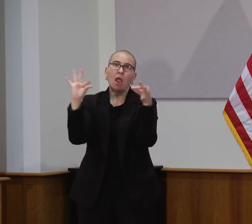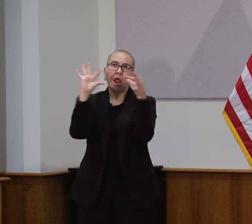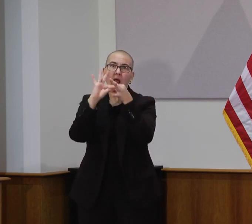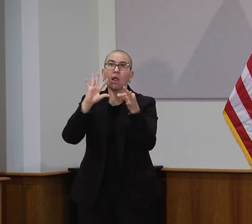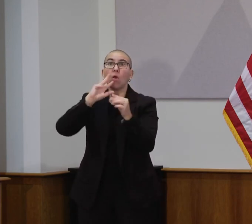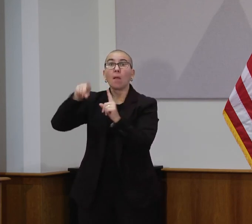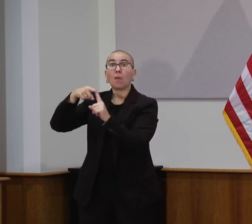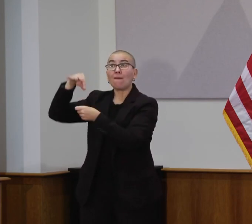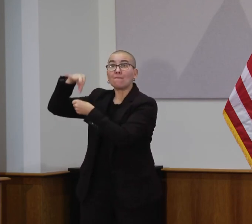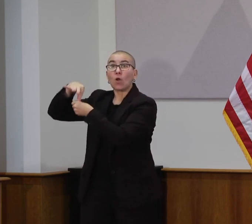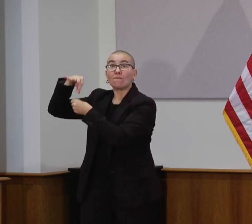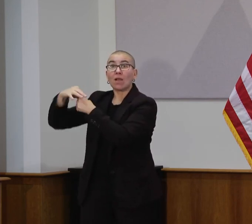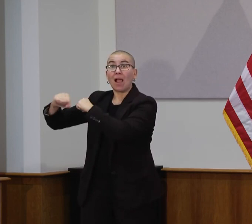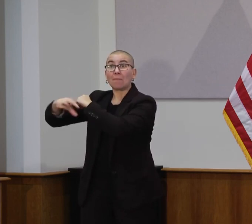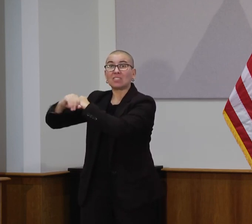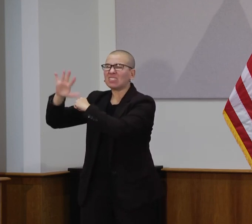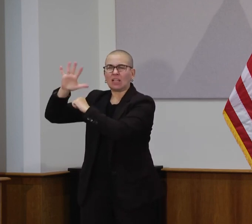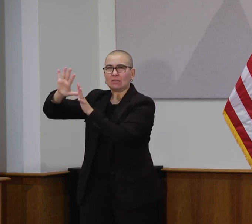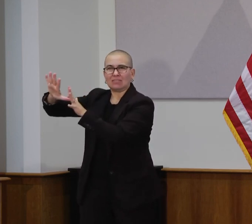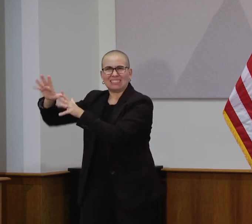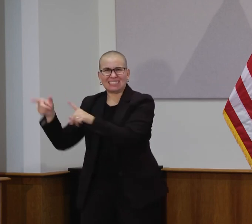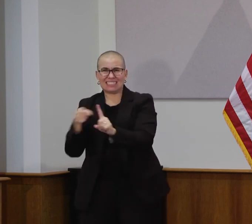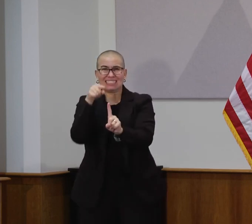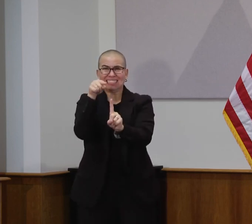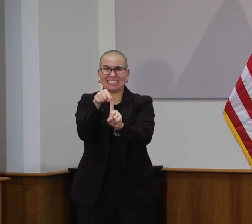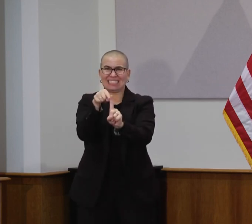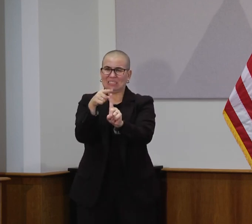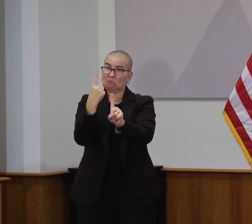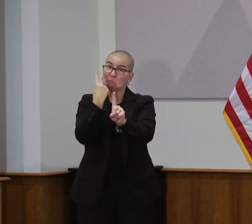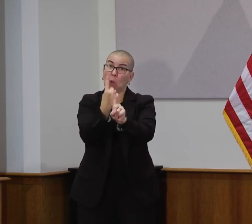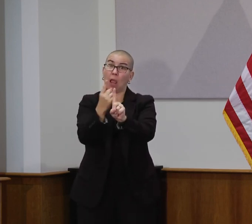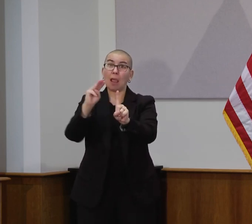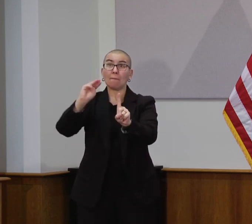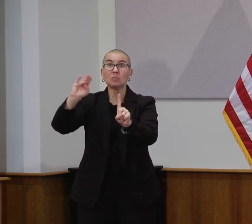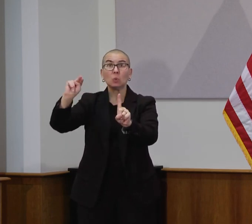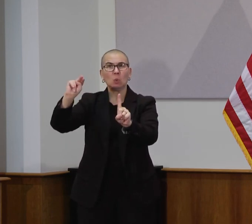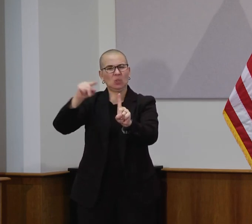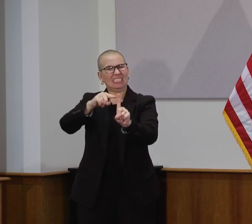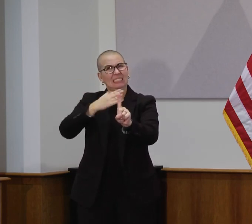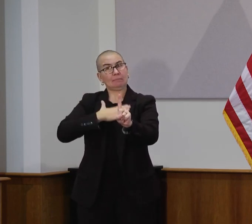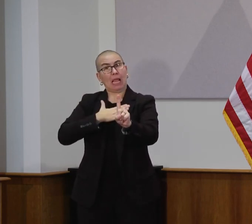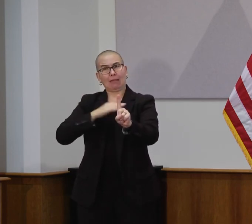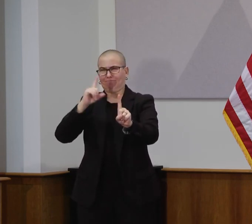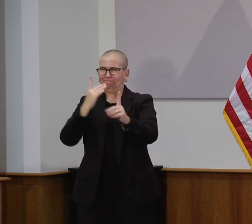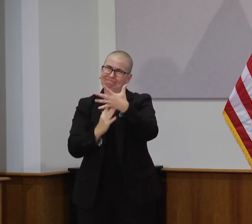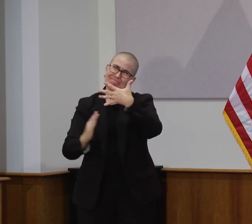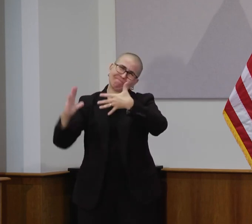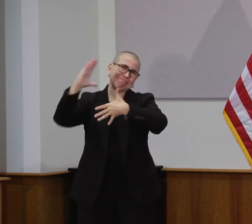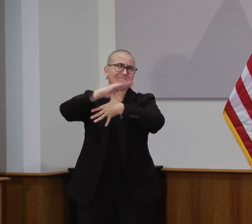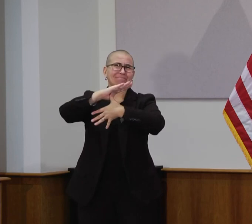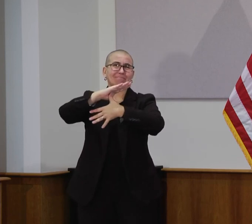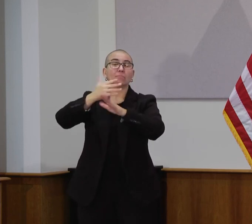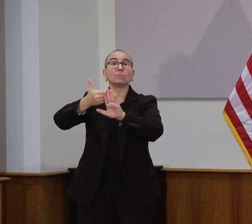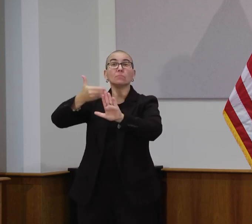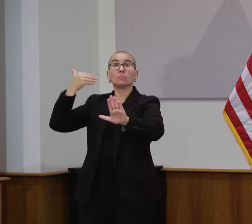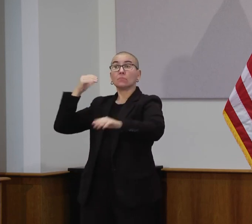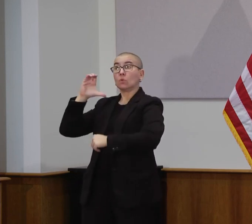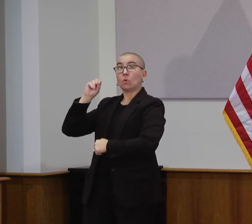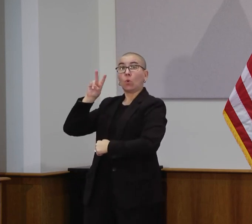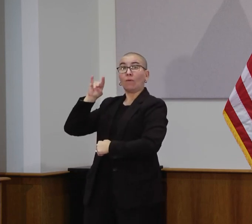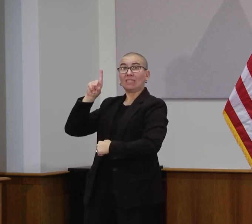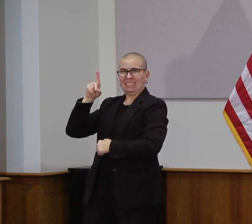deeply. The idea of one Minnesota, that we were in this together. That was pre-COVID, that we were in it together for so many